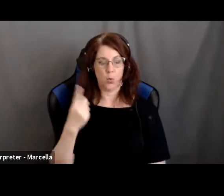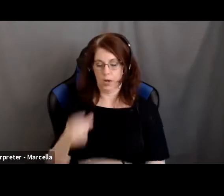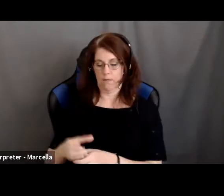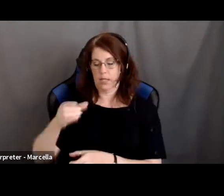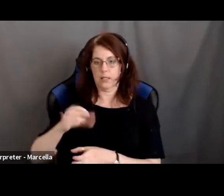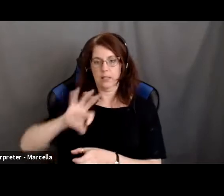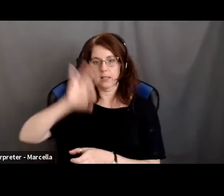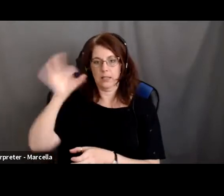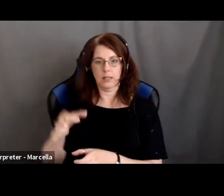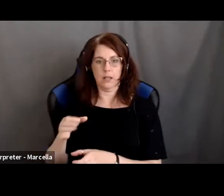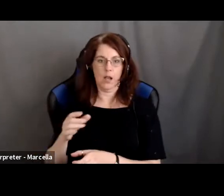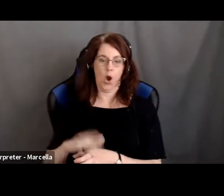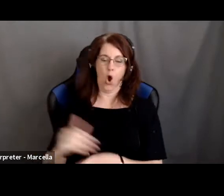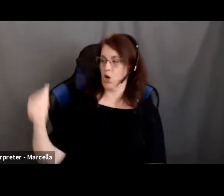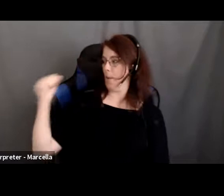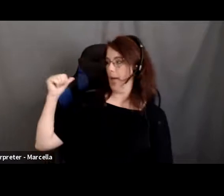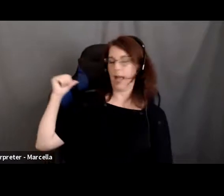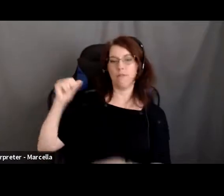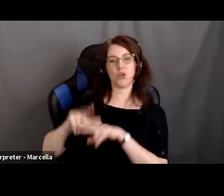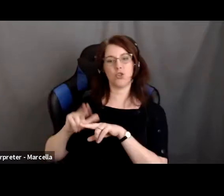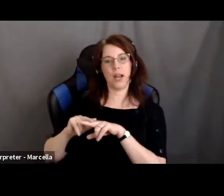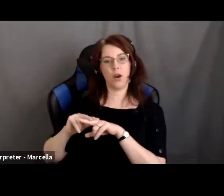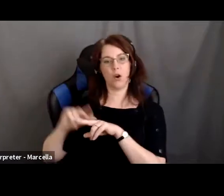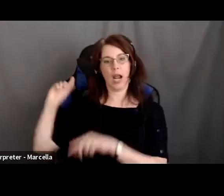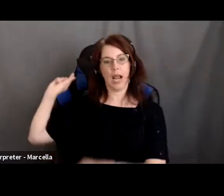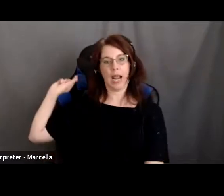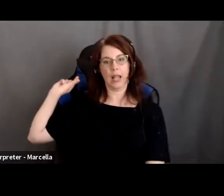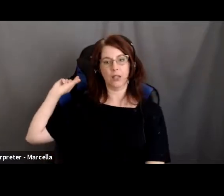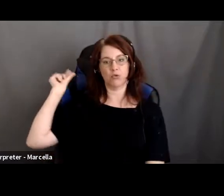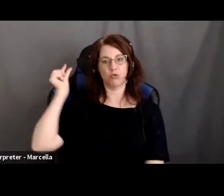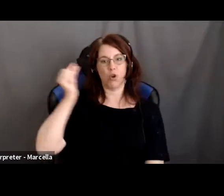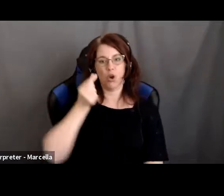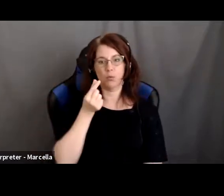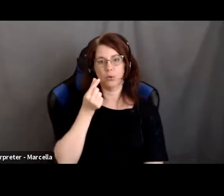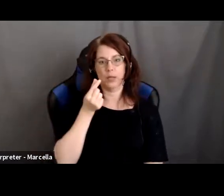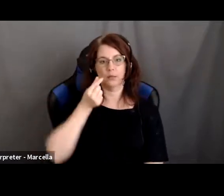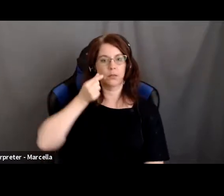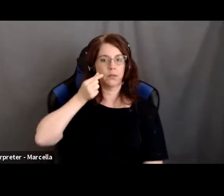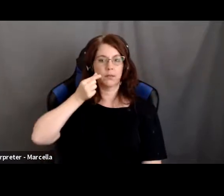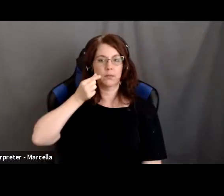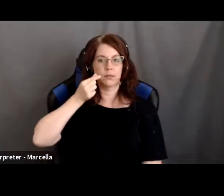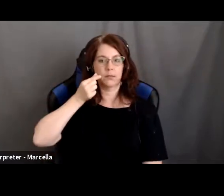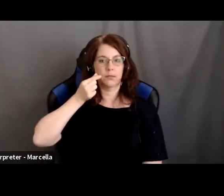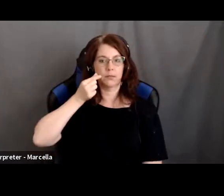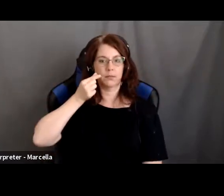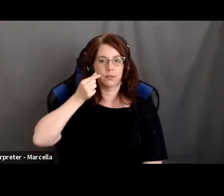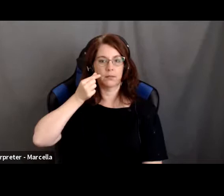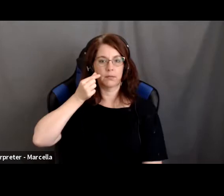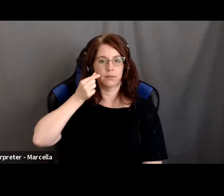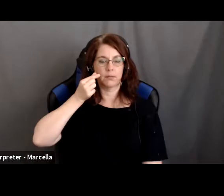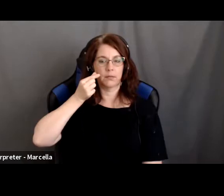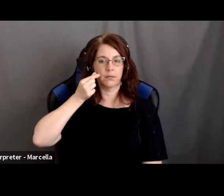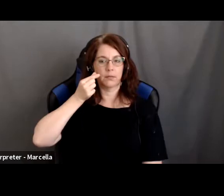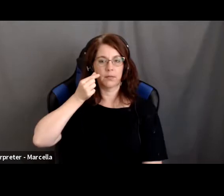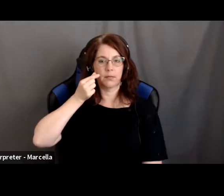mugs attached to the back of her chair, and the straw actually comes around and sits just off to the side of her